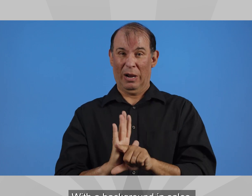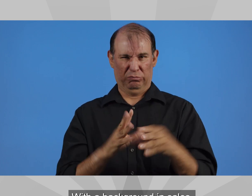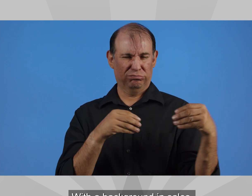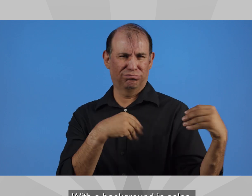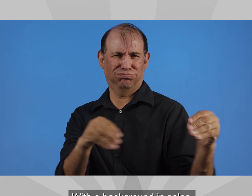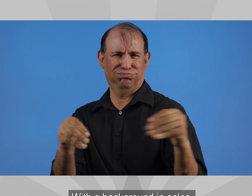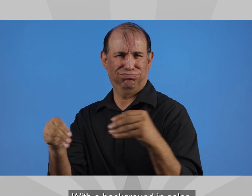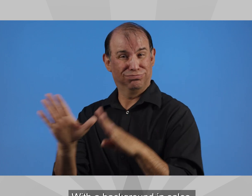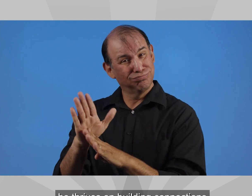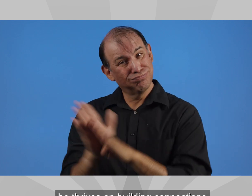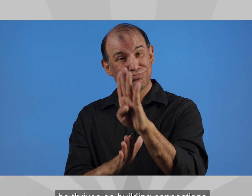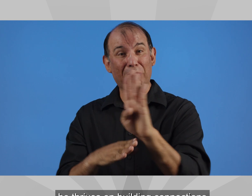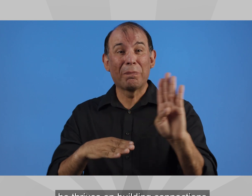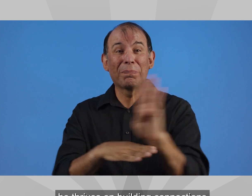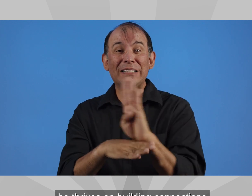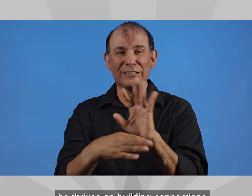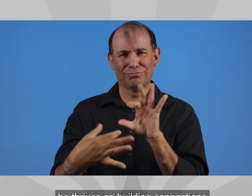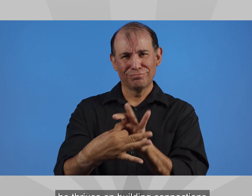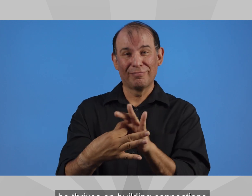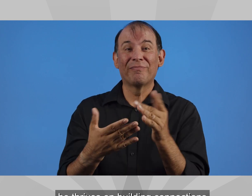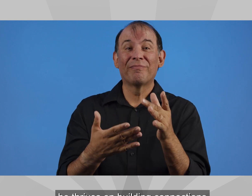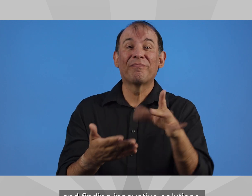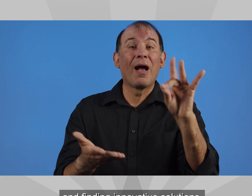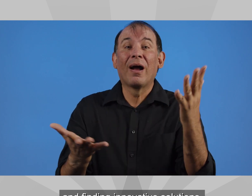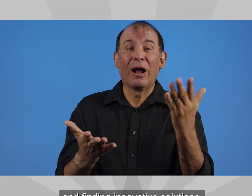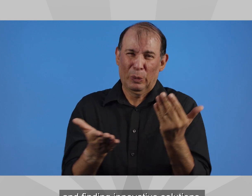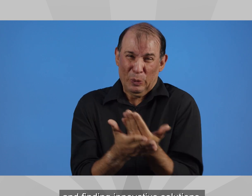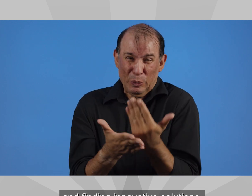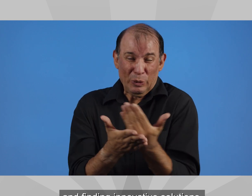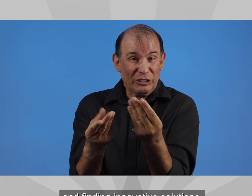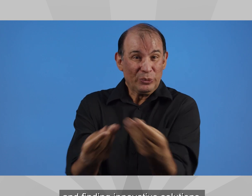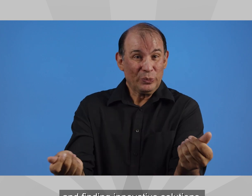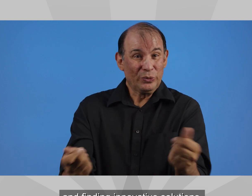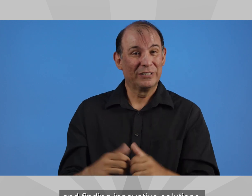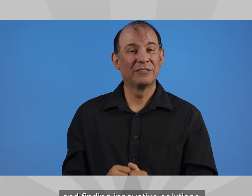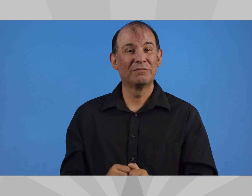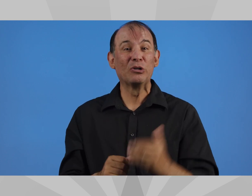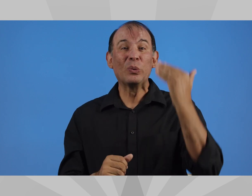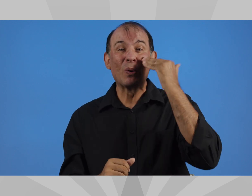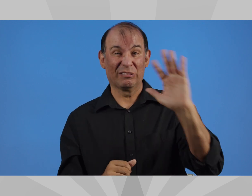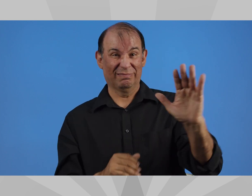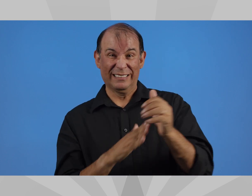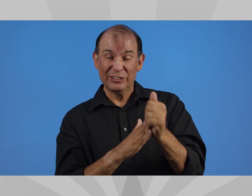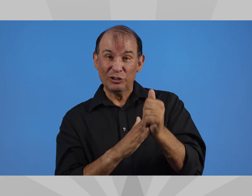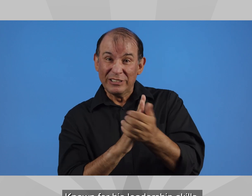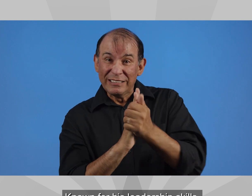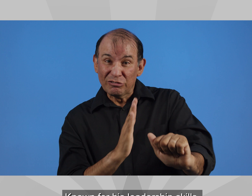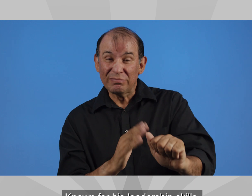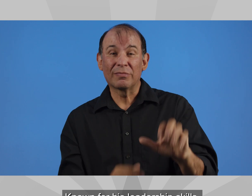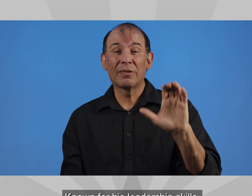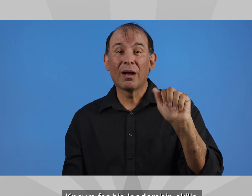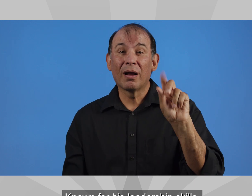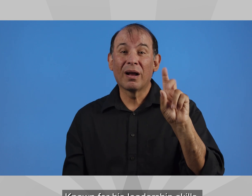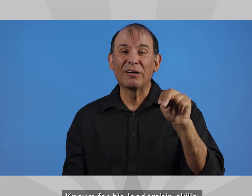With a background in sales, he thrives on building connections and finding innovative solutions. Known